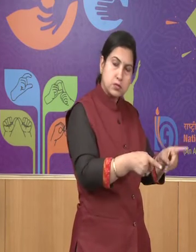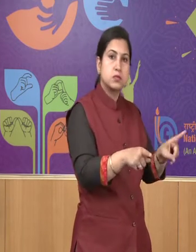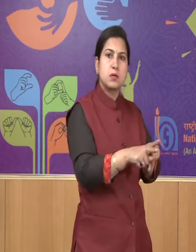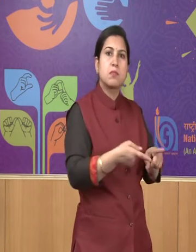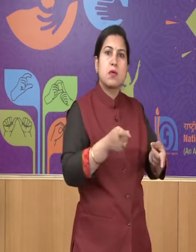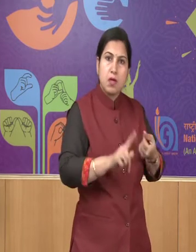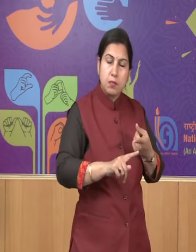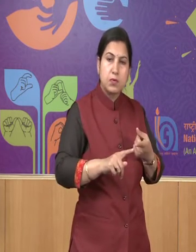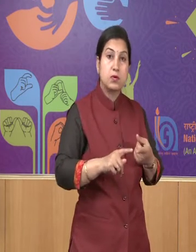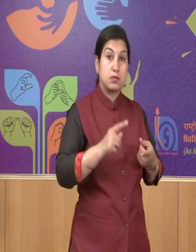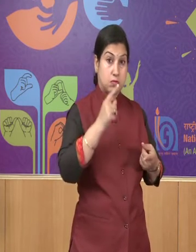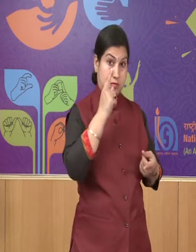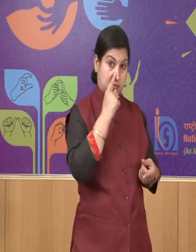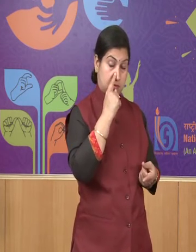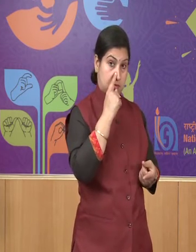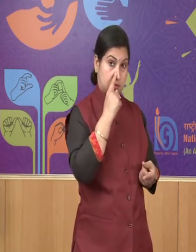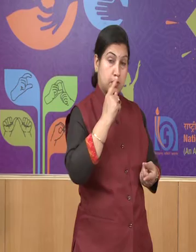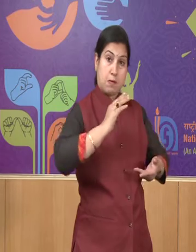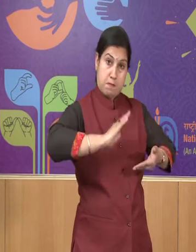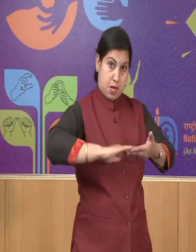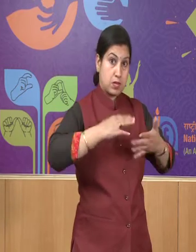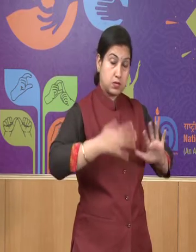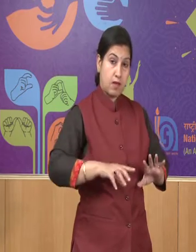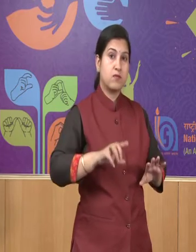widow remarriage, etc.